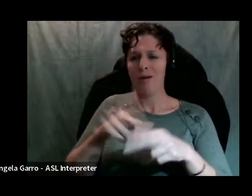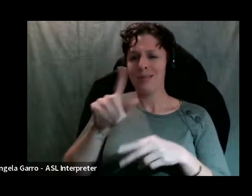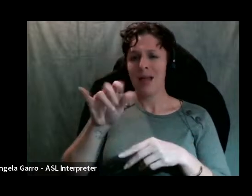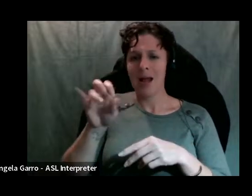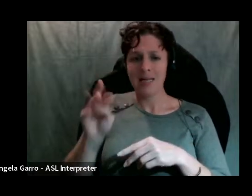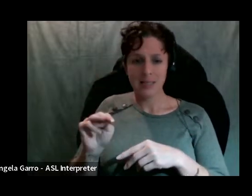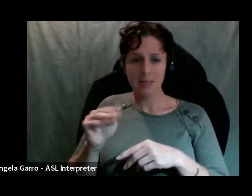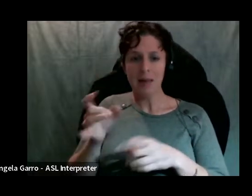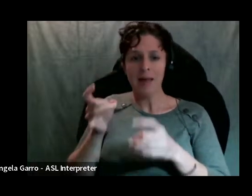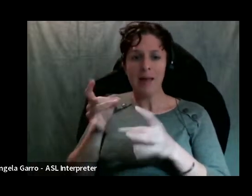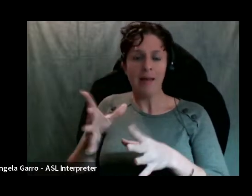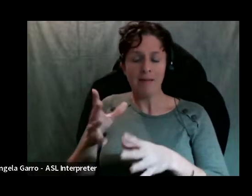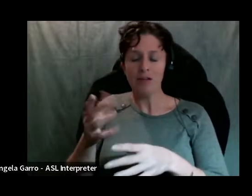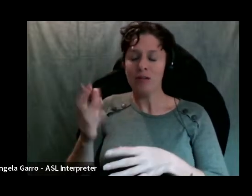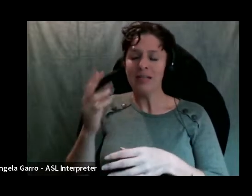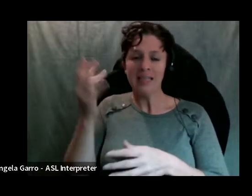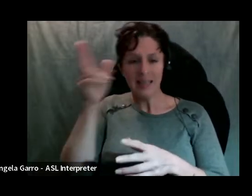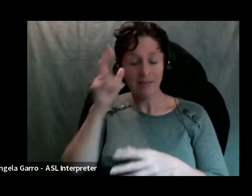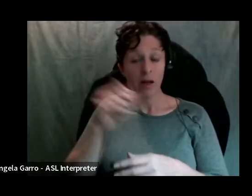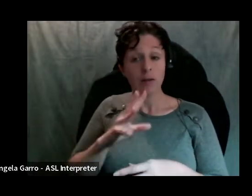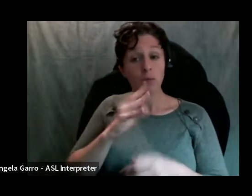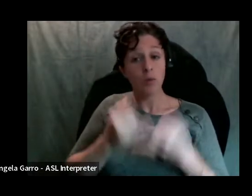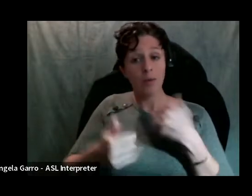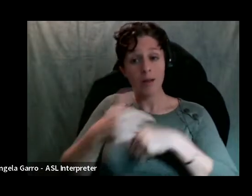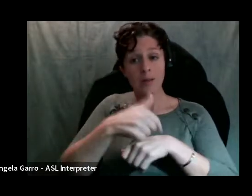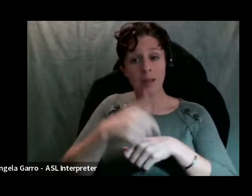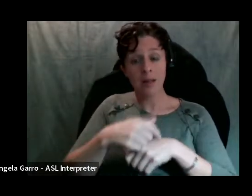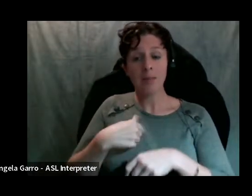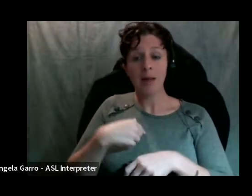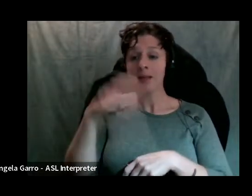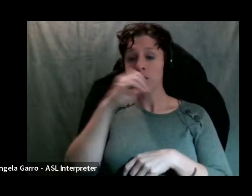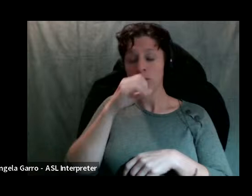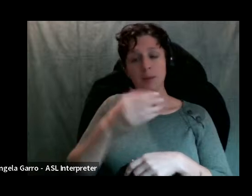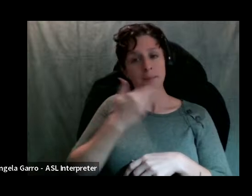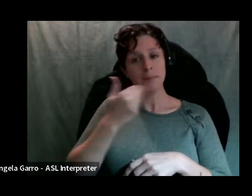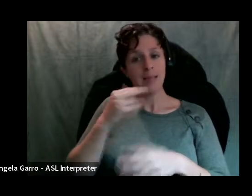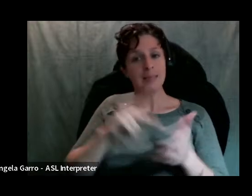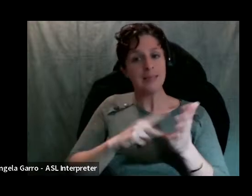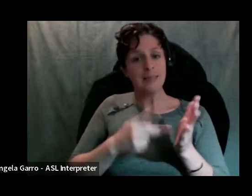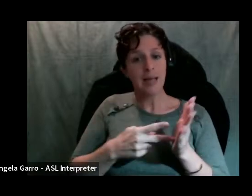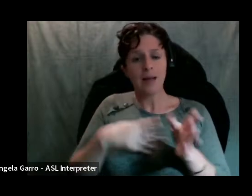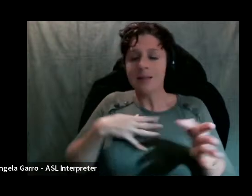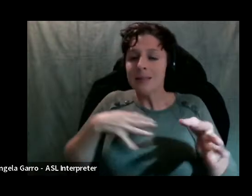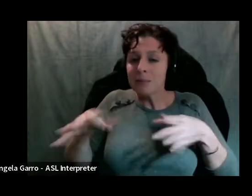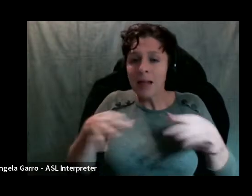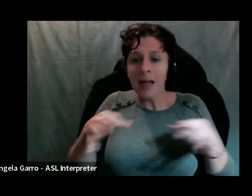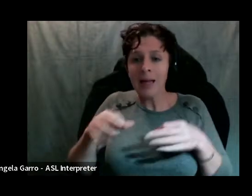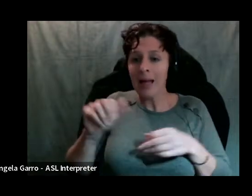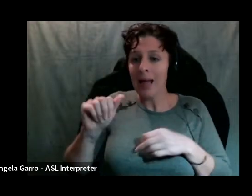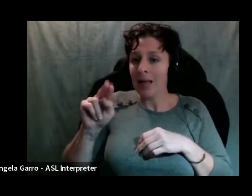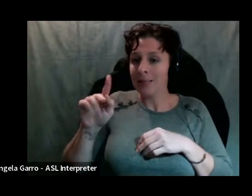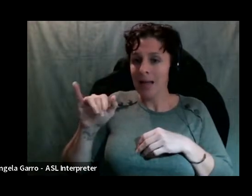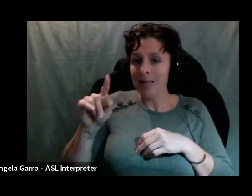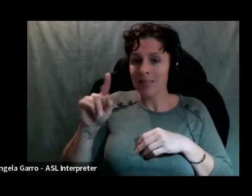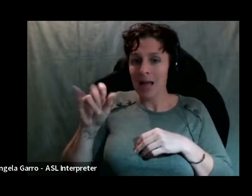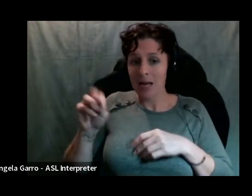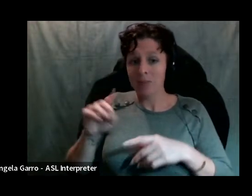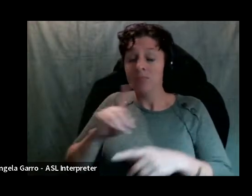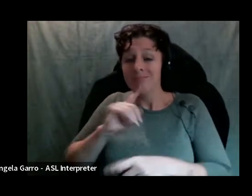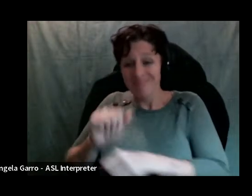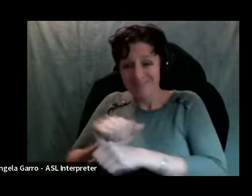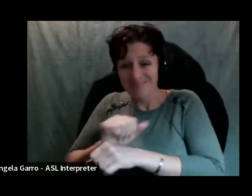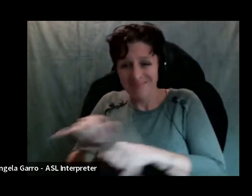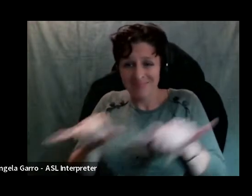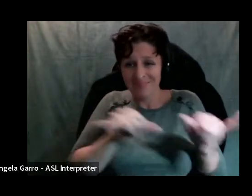evil. When I spoke last, I assumed best intent. I explained that anti-Zionism is in fact